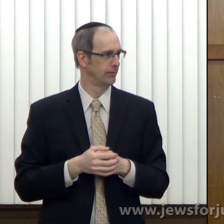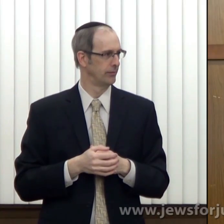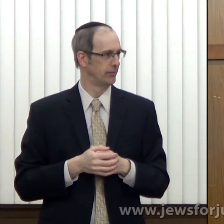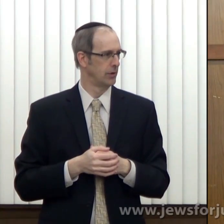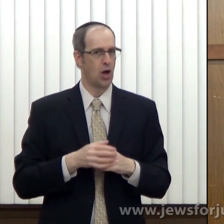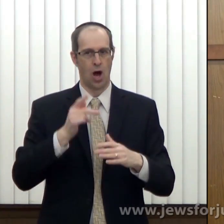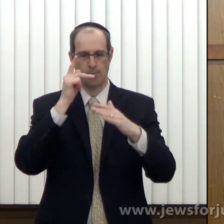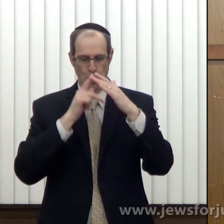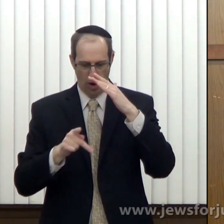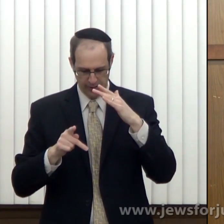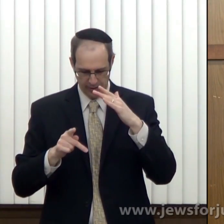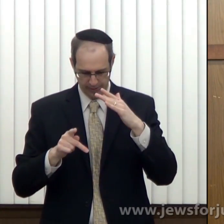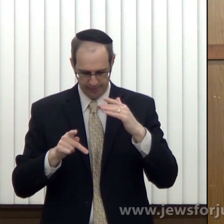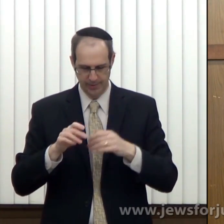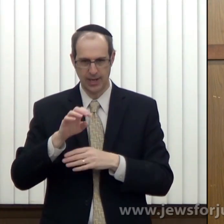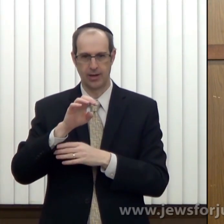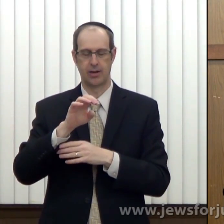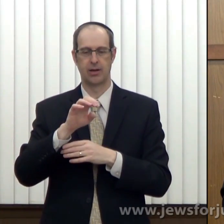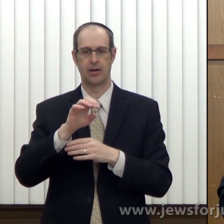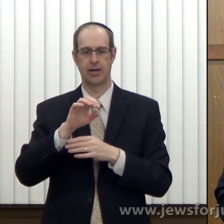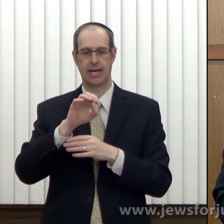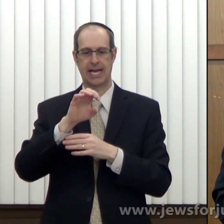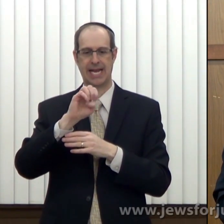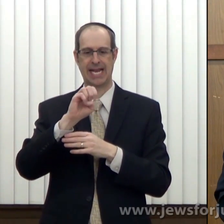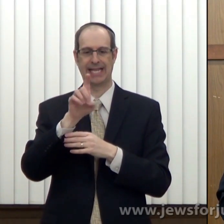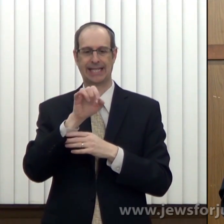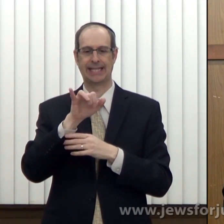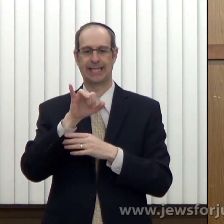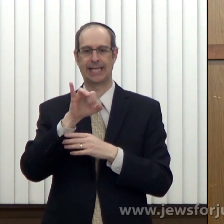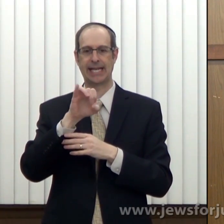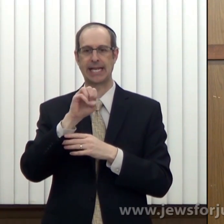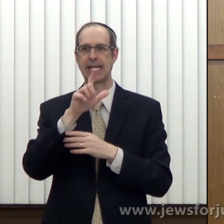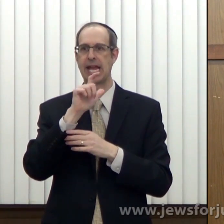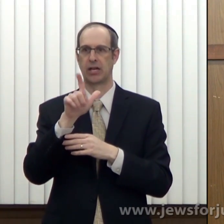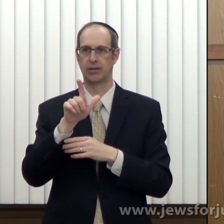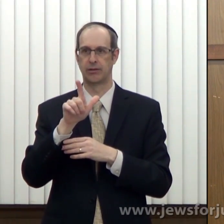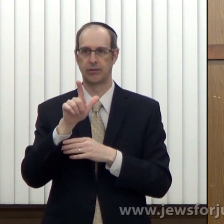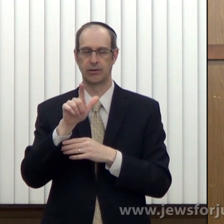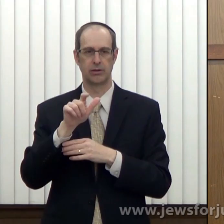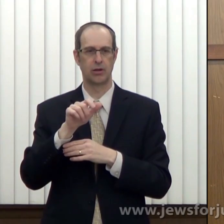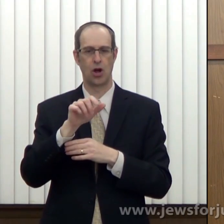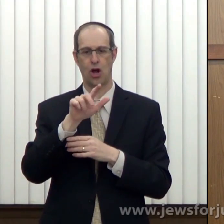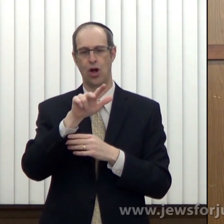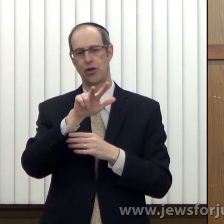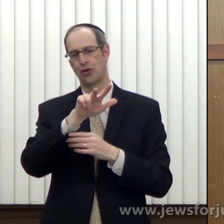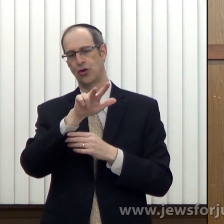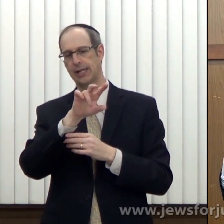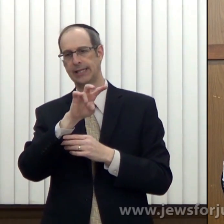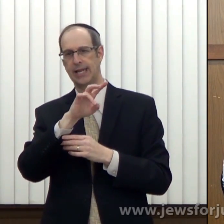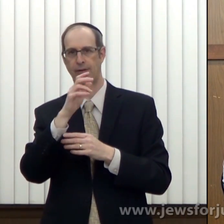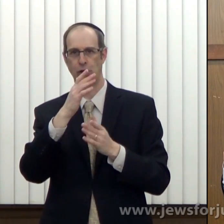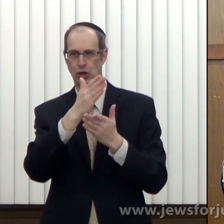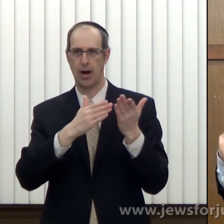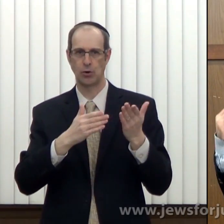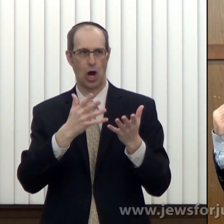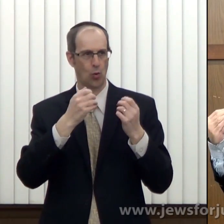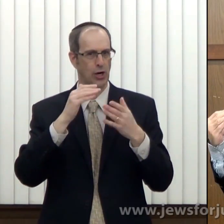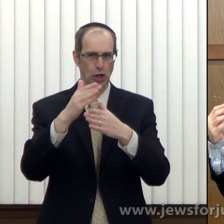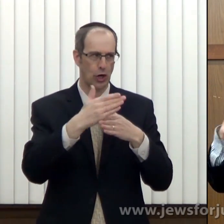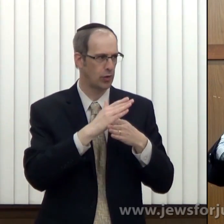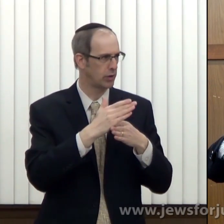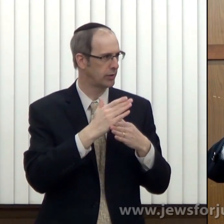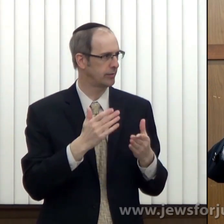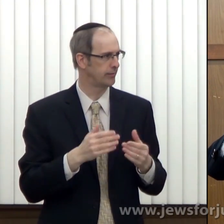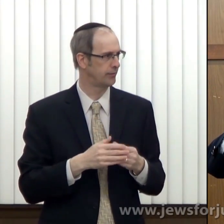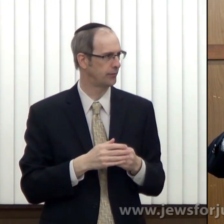The prophet Ezekiel, Yechezkel, in his 37th chapter, I want to share this with you because it's